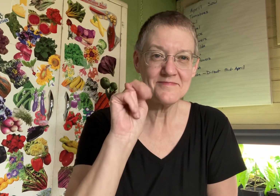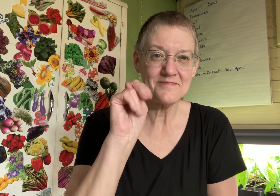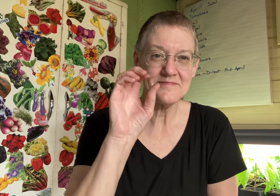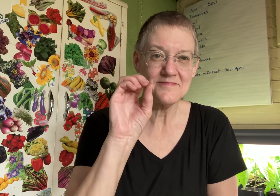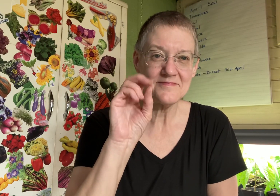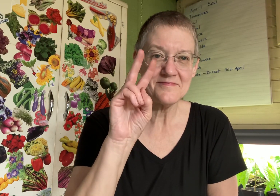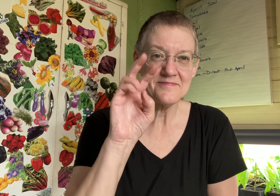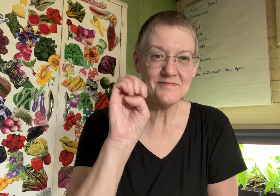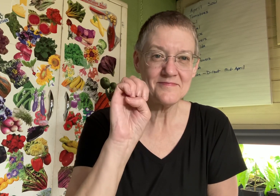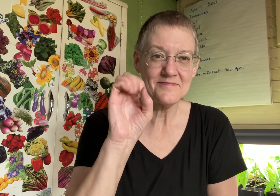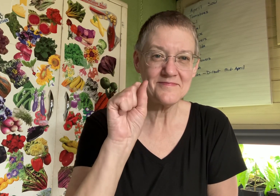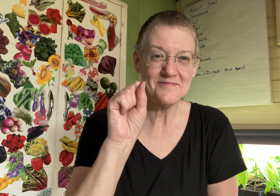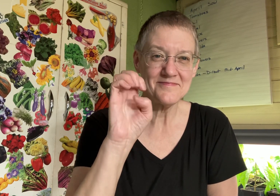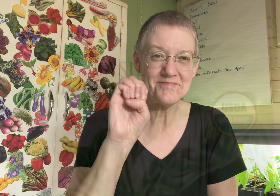Genovese basil.